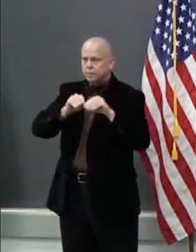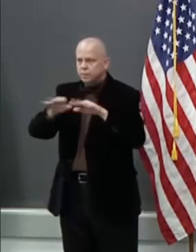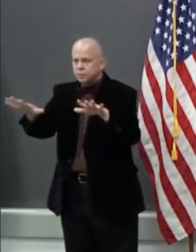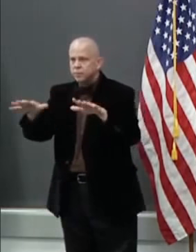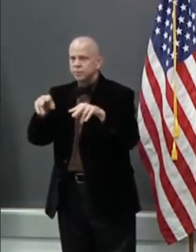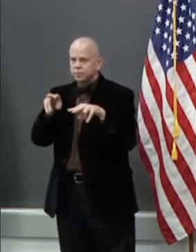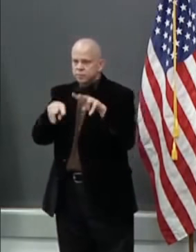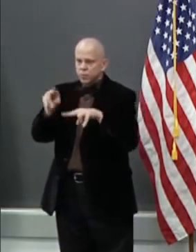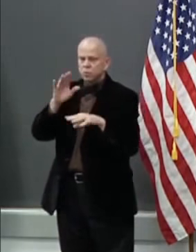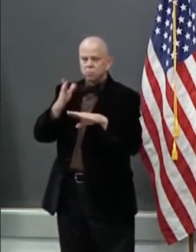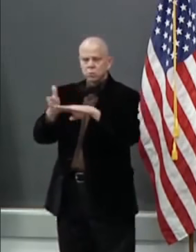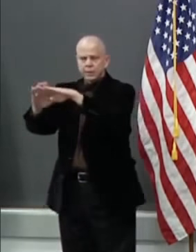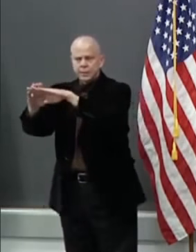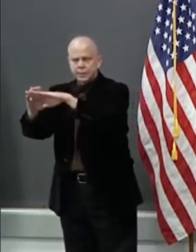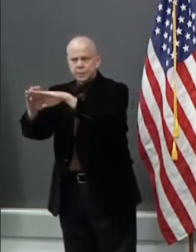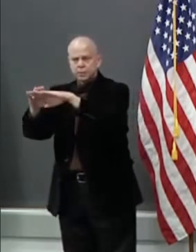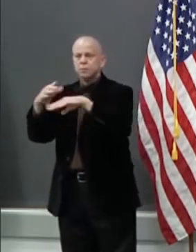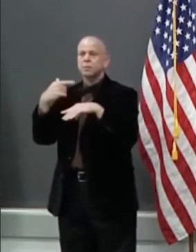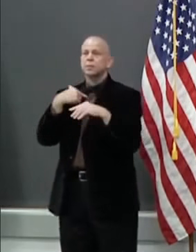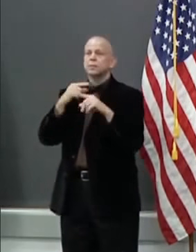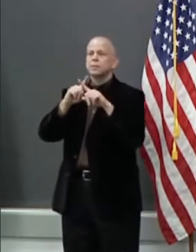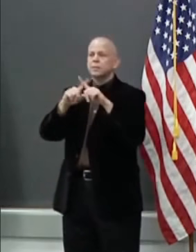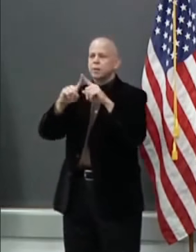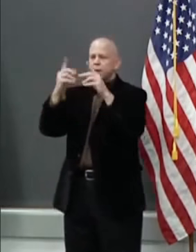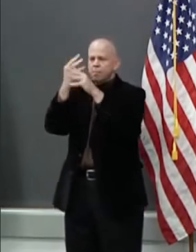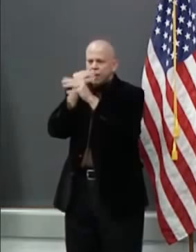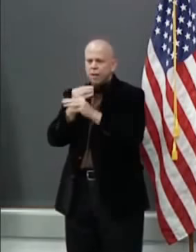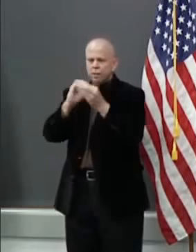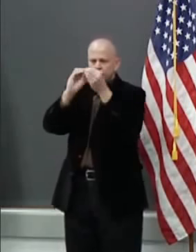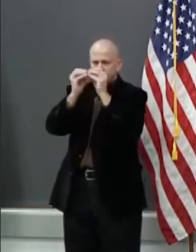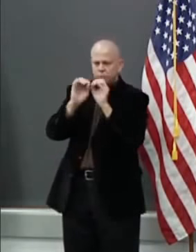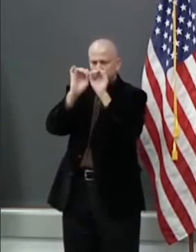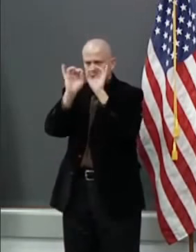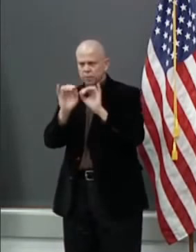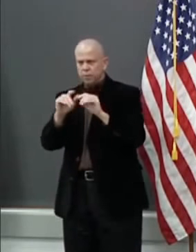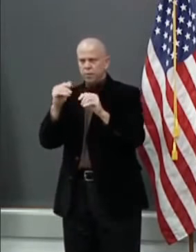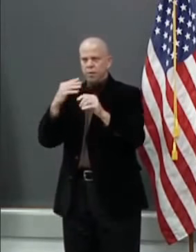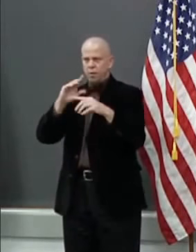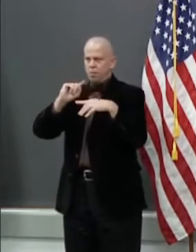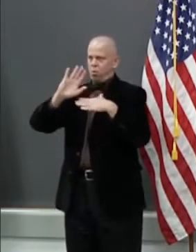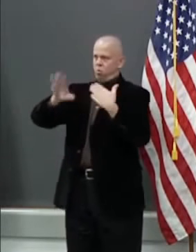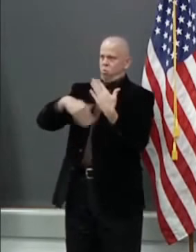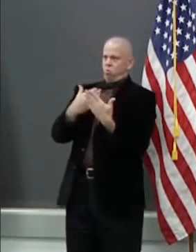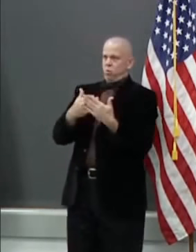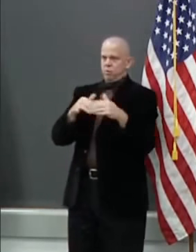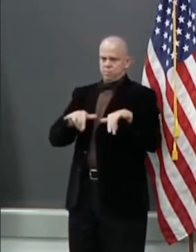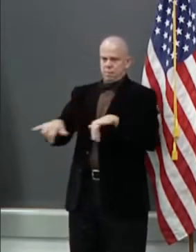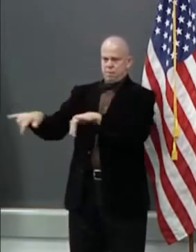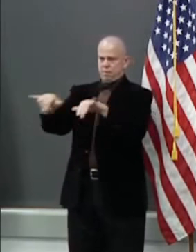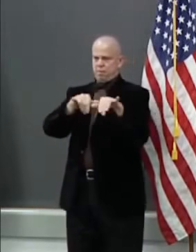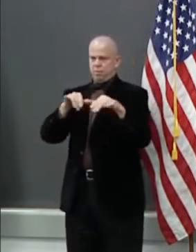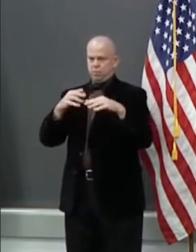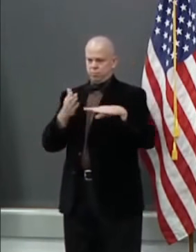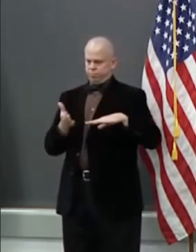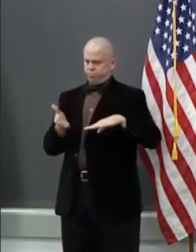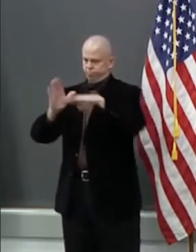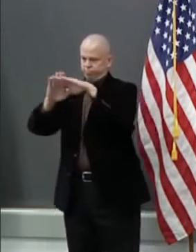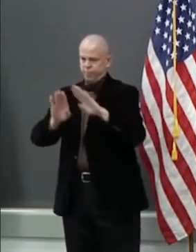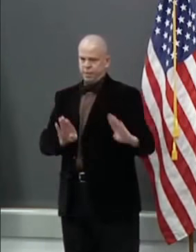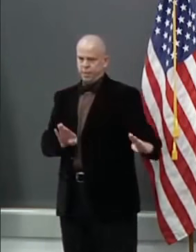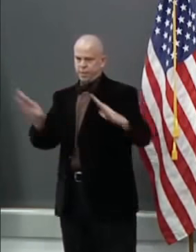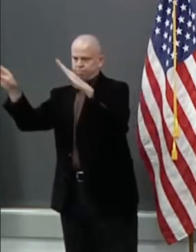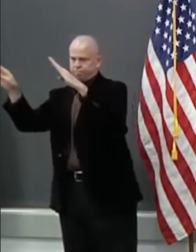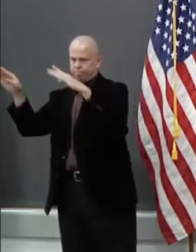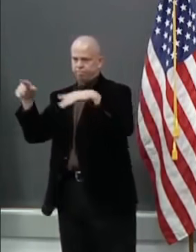different calculations, but they've all been fairly consistent in showing that number increasing. But they all have some similar limitations to what our model